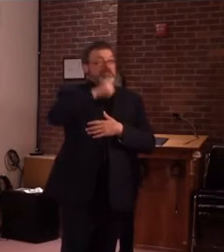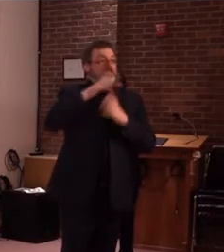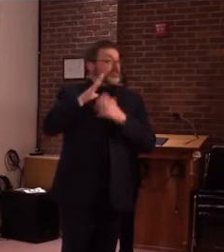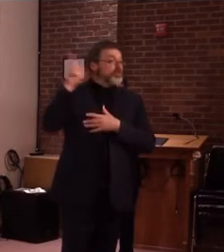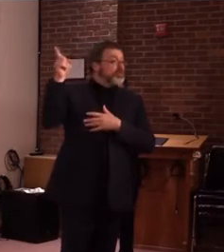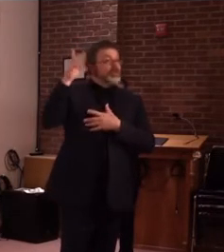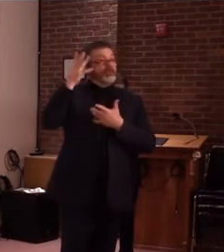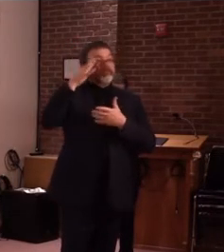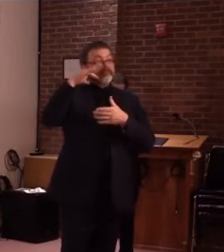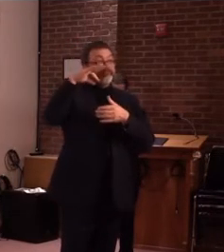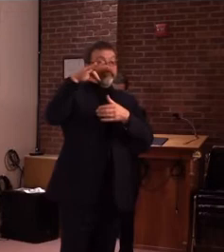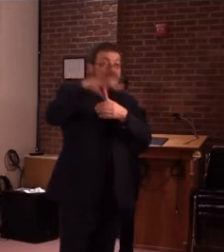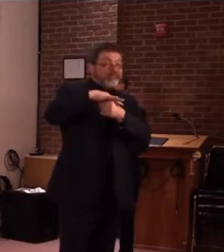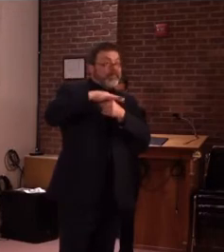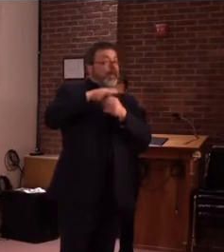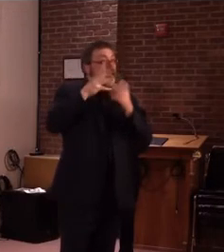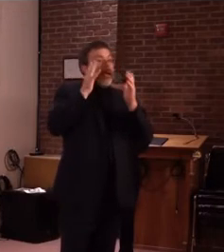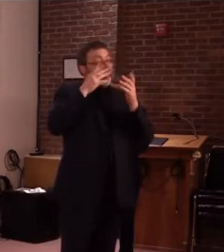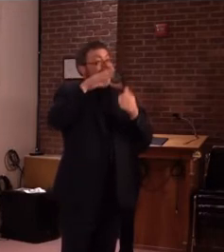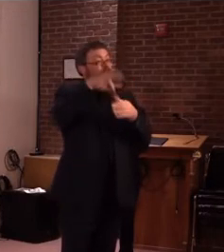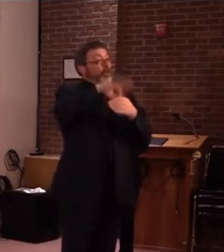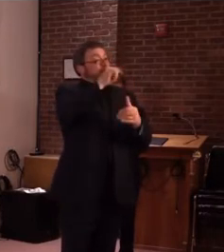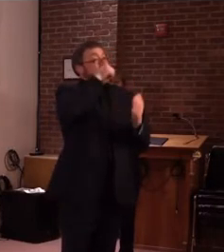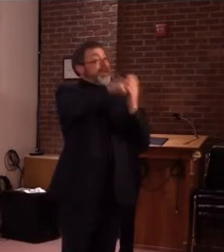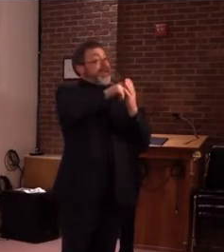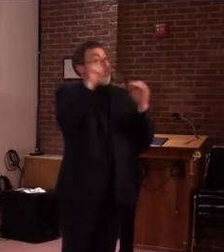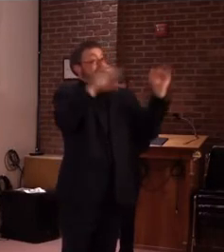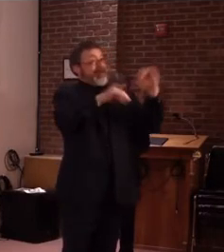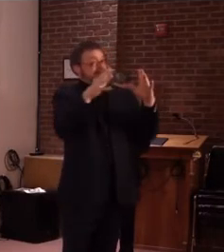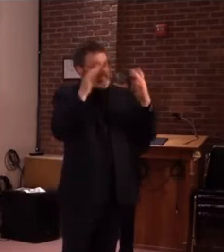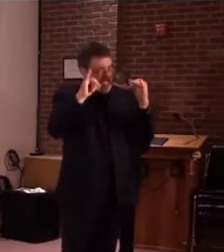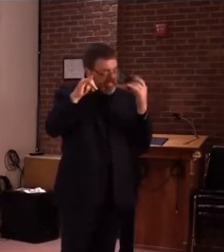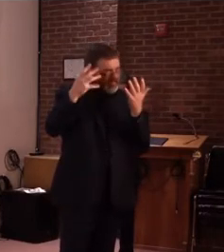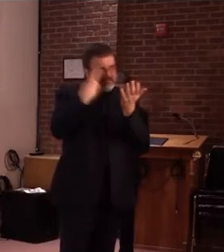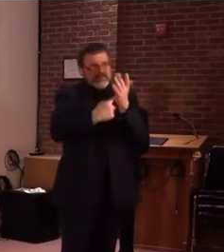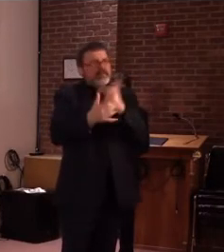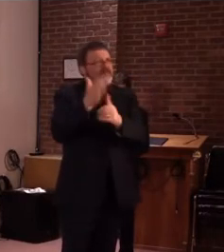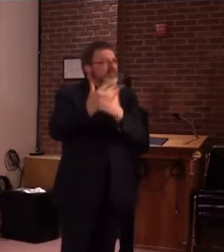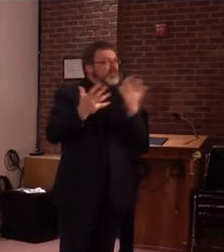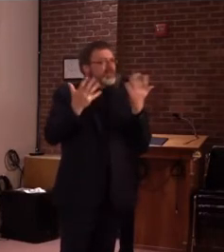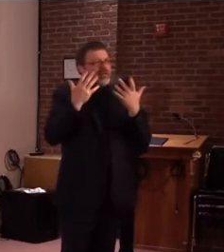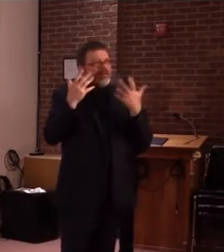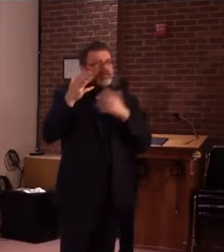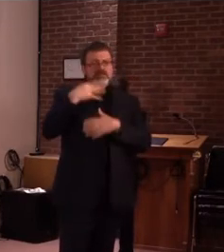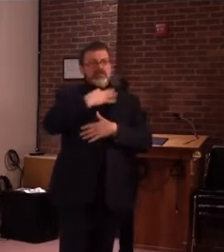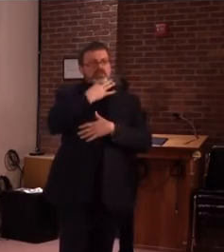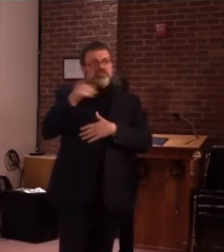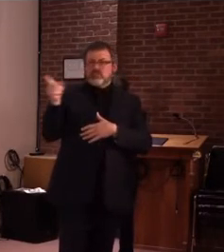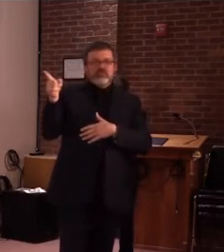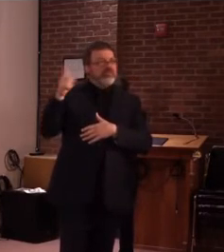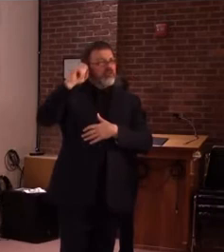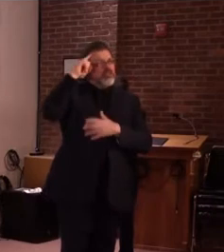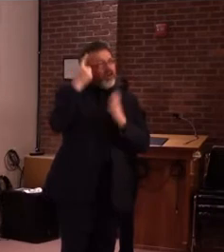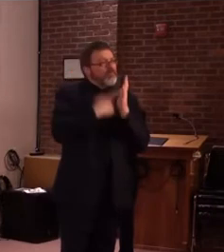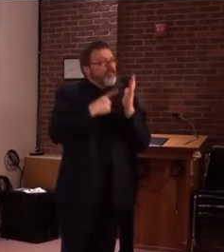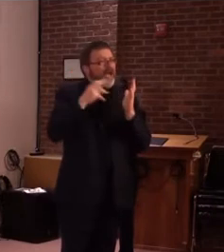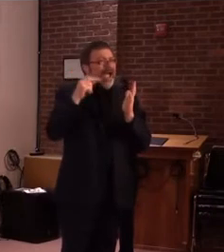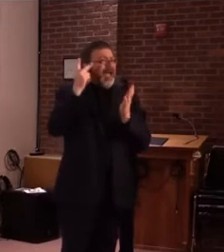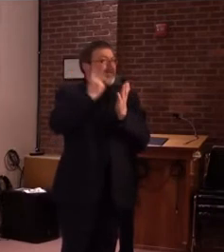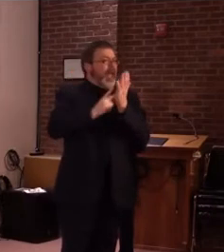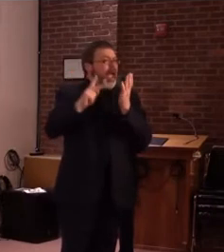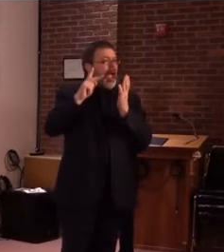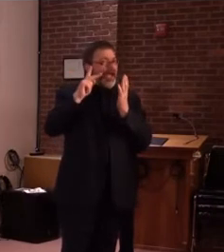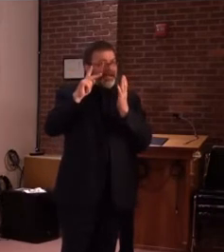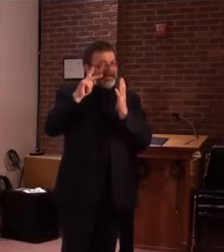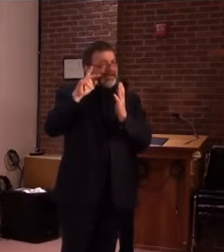and Secretary of State Jim Condos had reached any agreement. He's pushing for this opt-out plan where we get everything in place